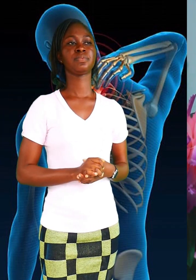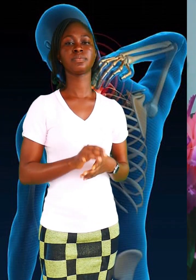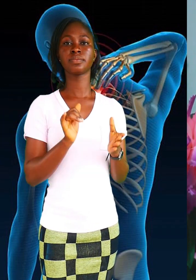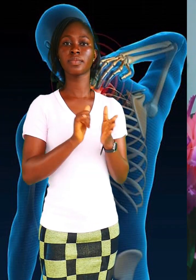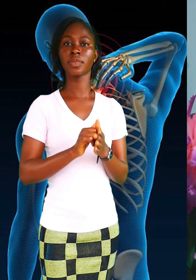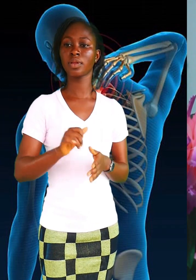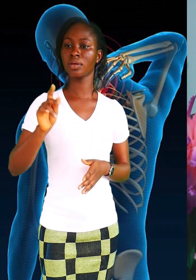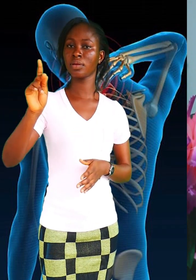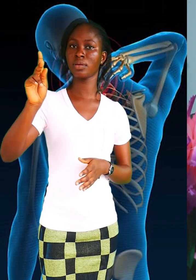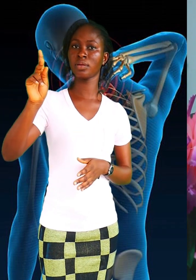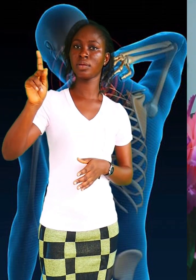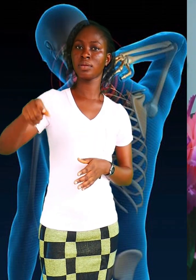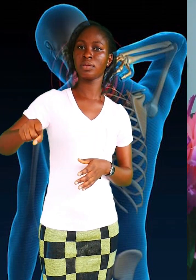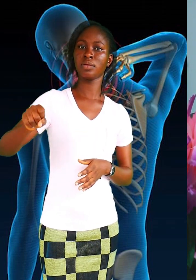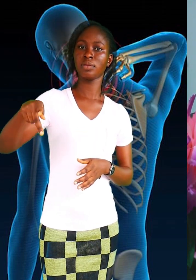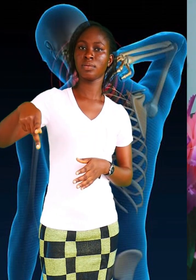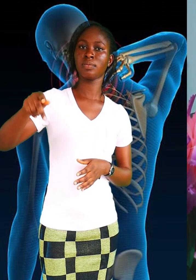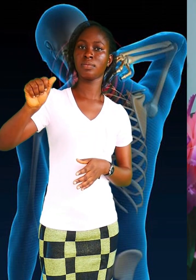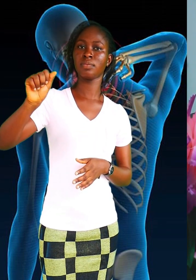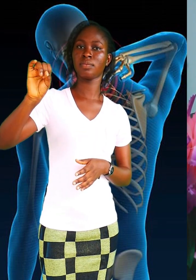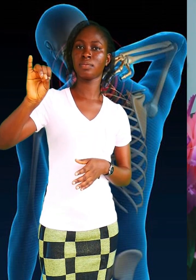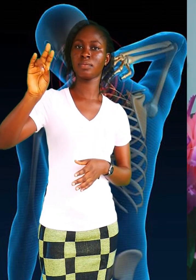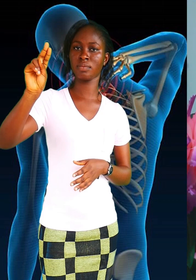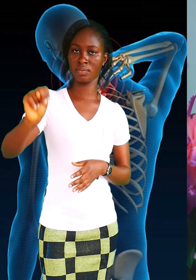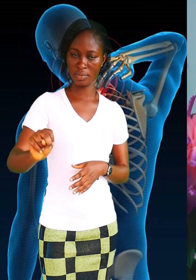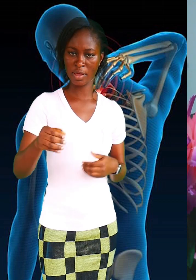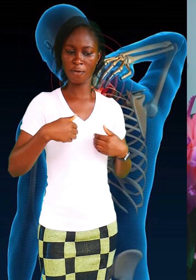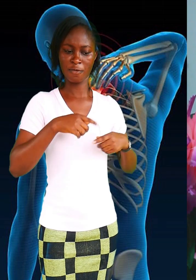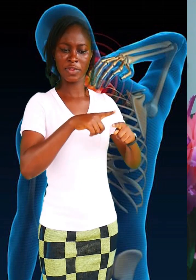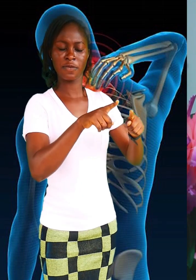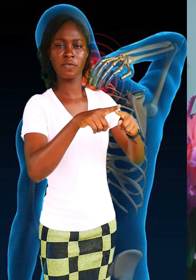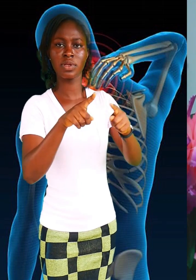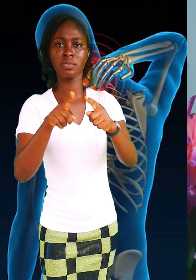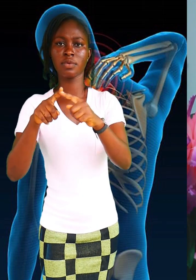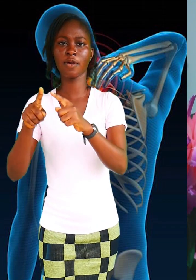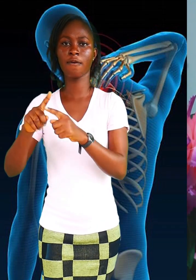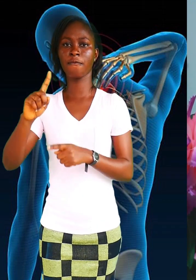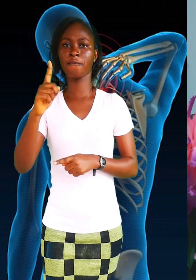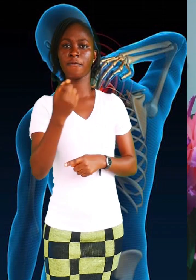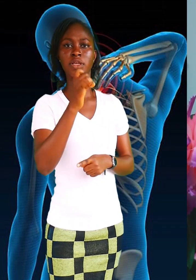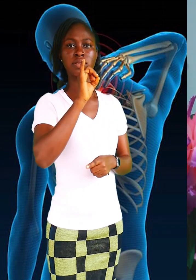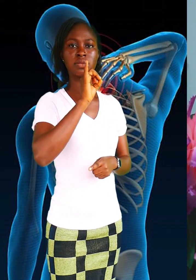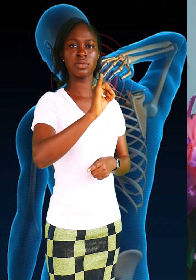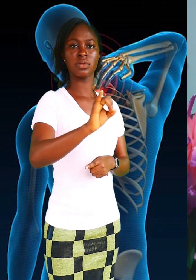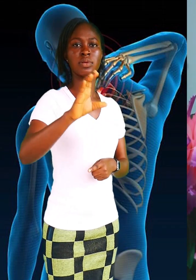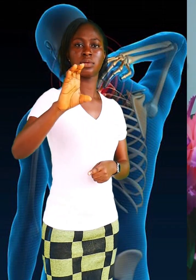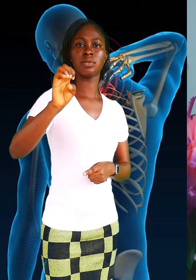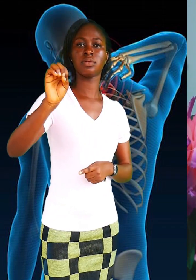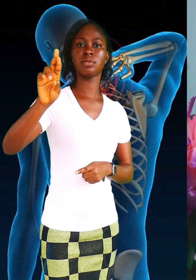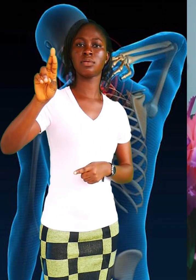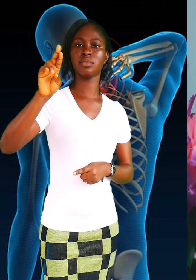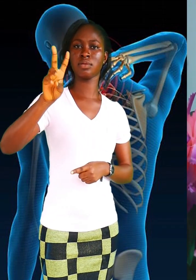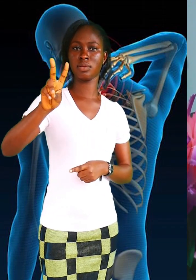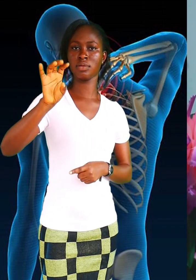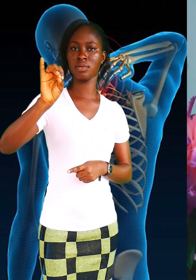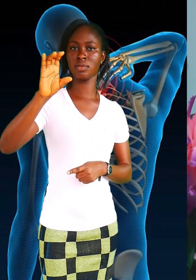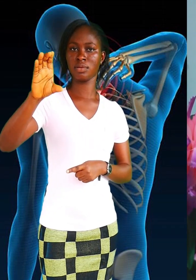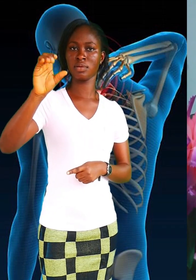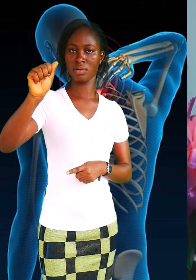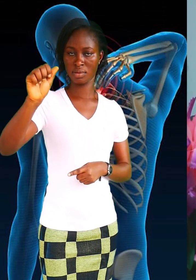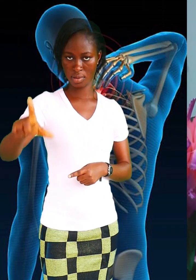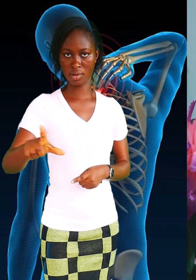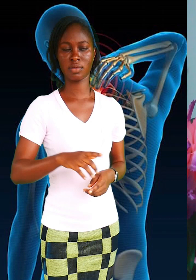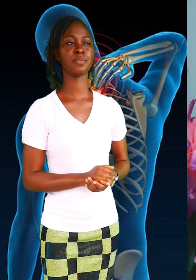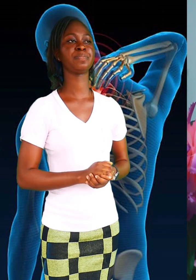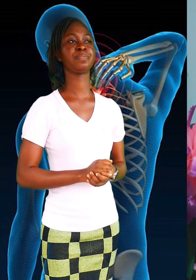e won chiche mu bebre dia edikan no ronika no cervical spine e free okochi e